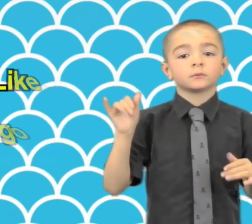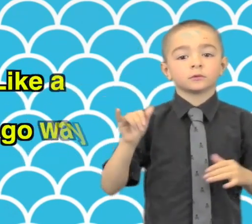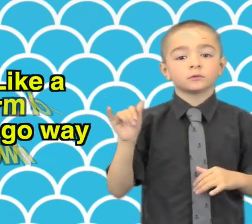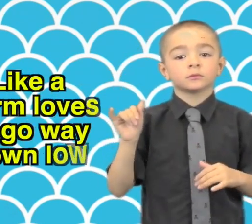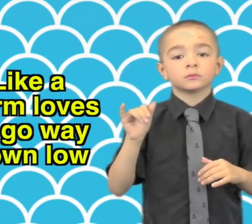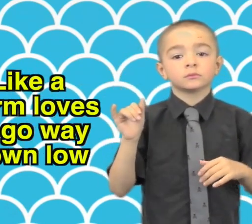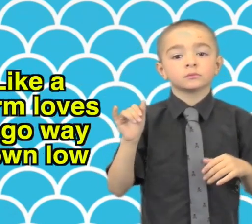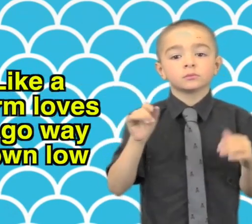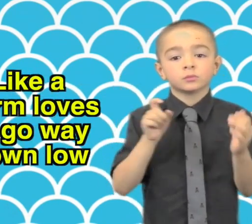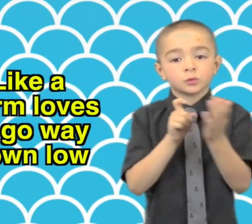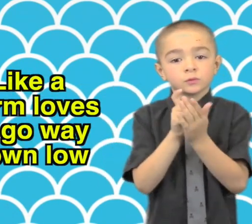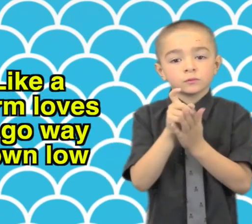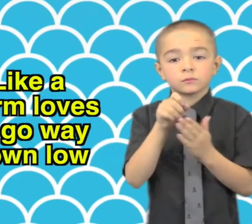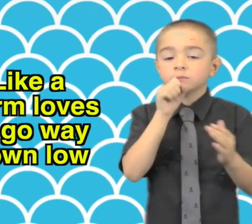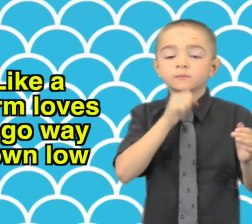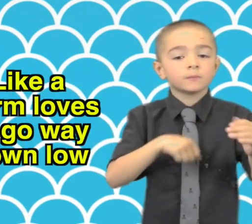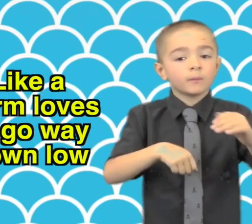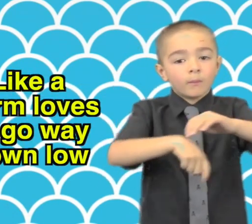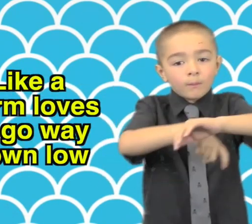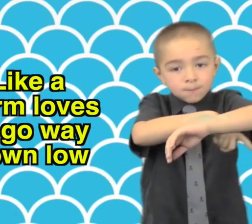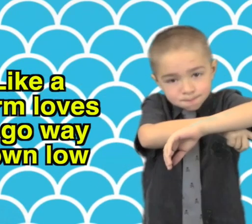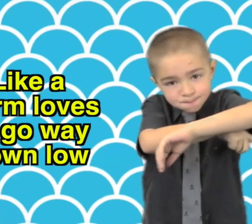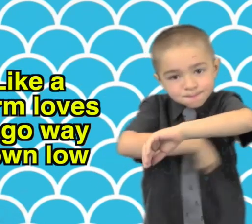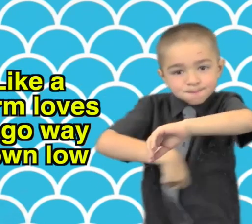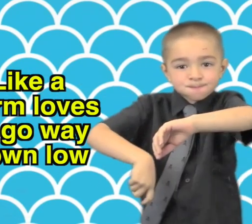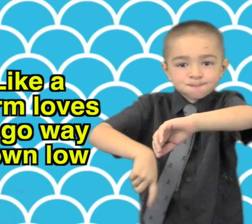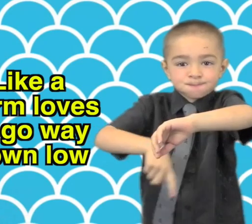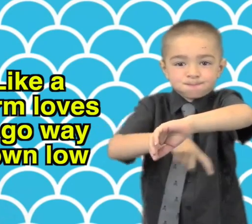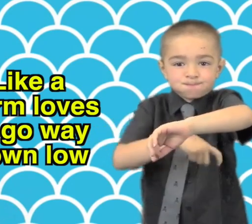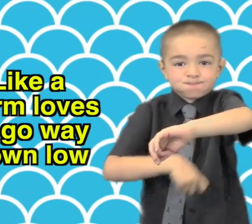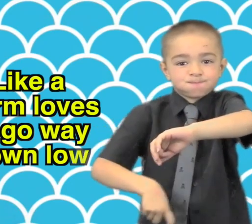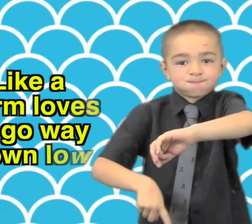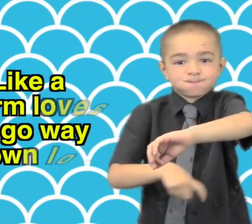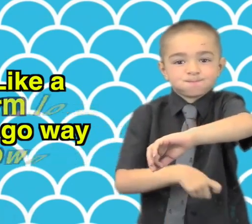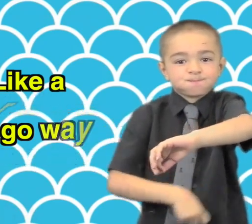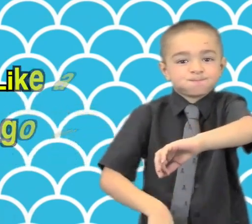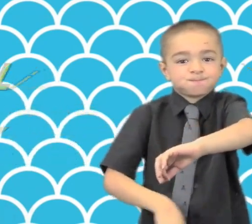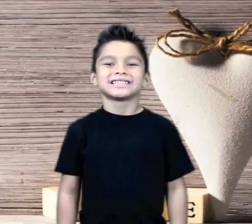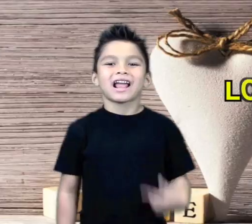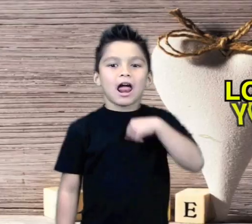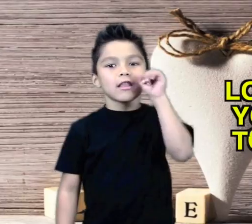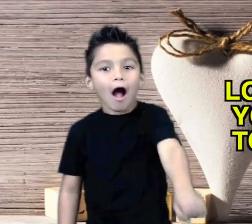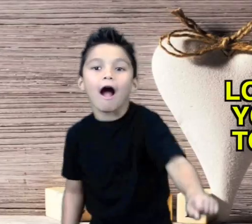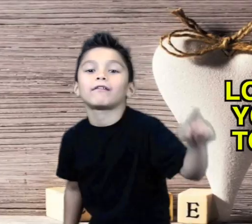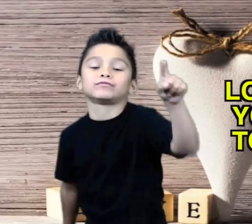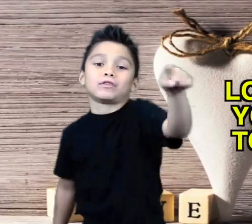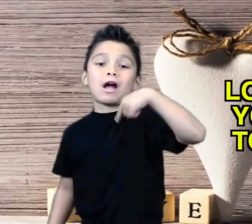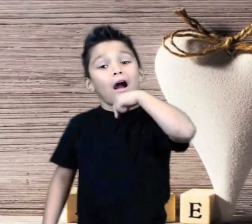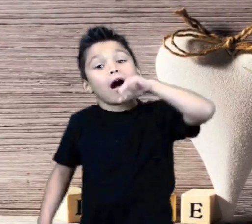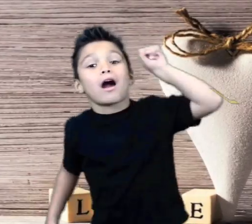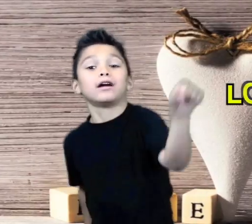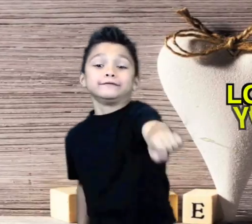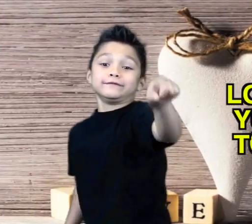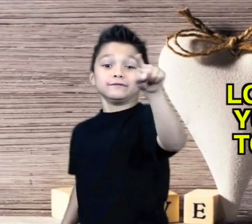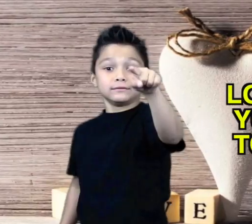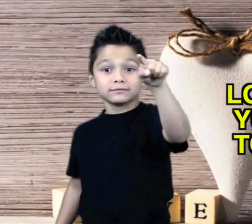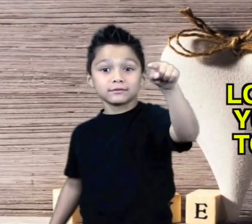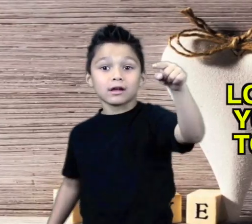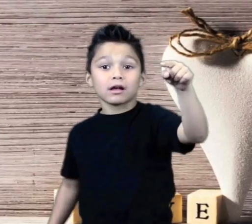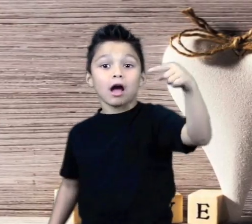like a worm loves to go way down low. I love you too, I love you too.